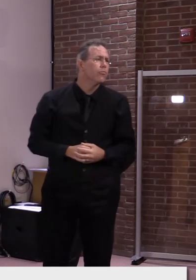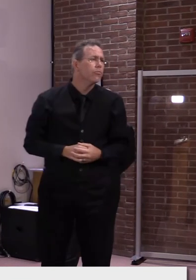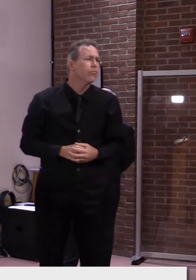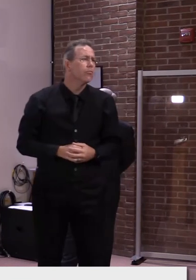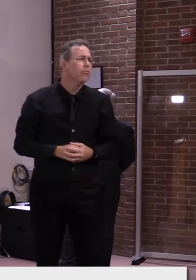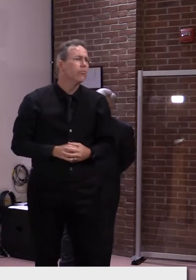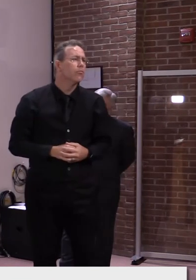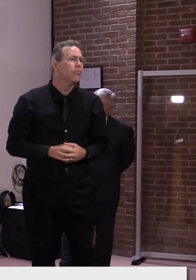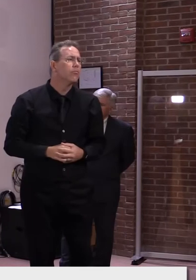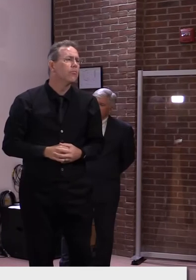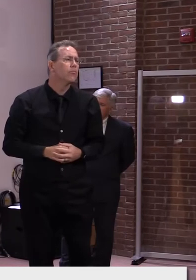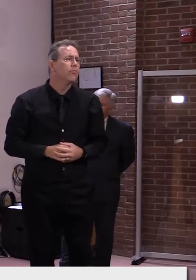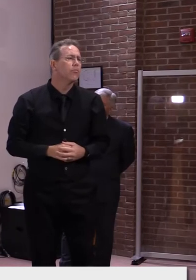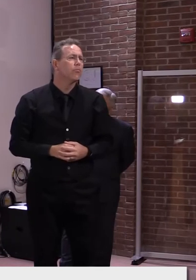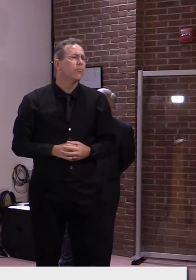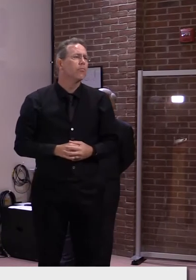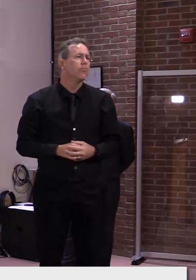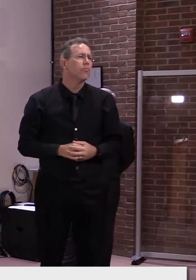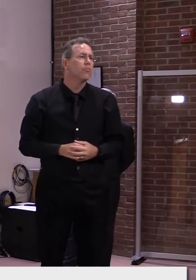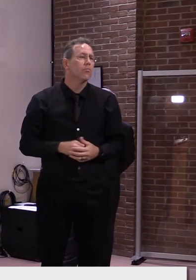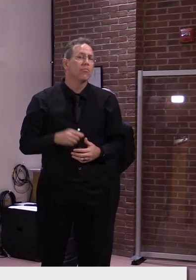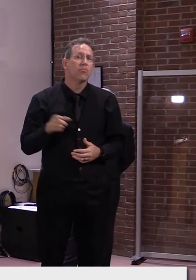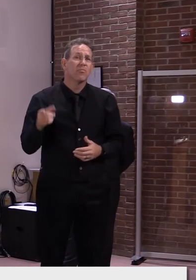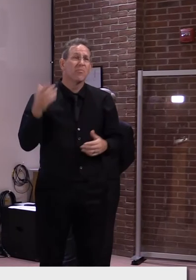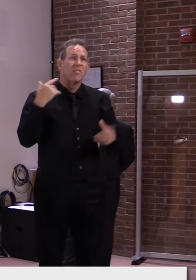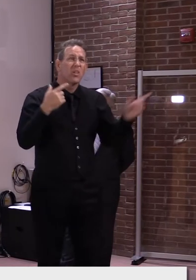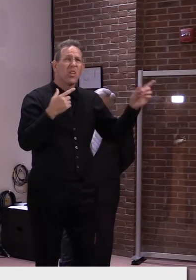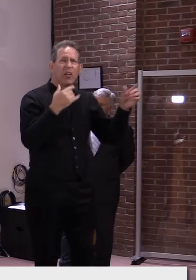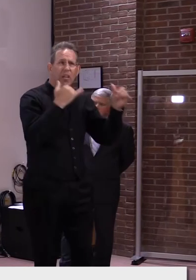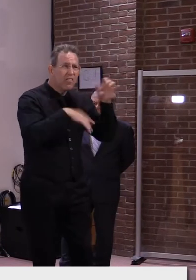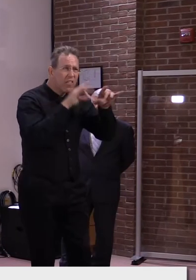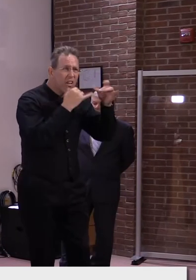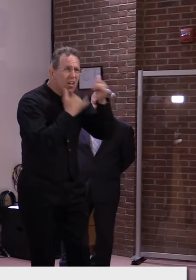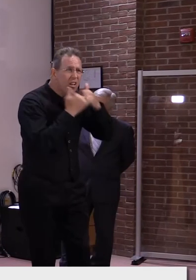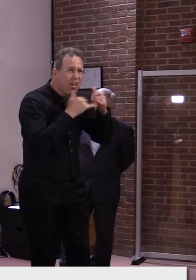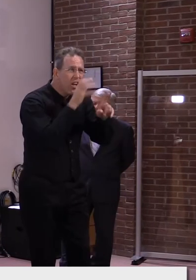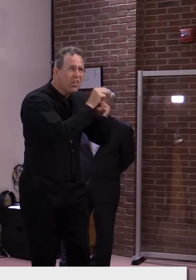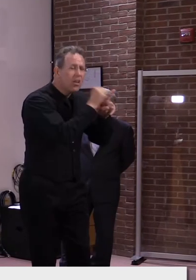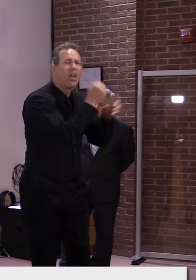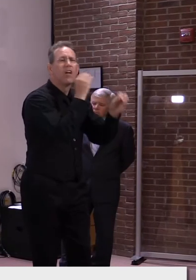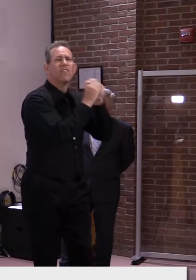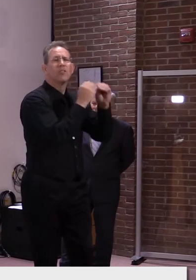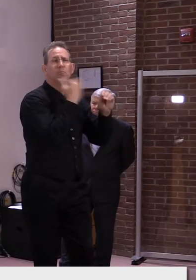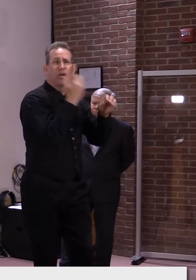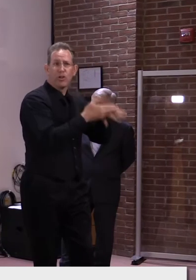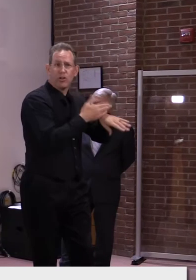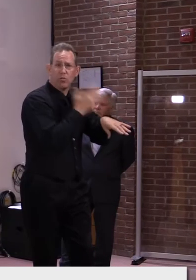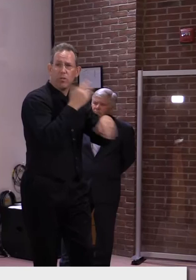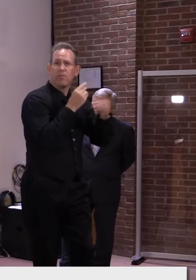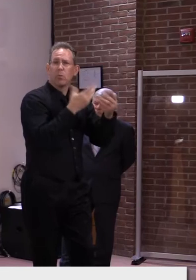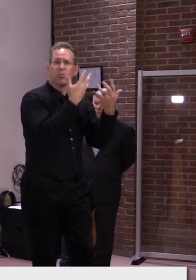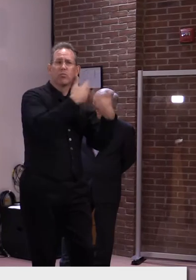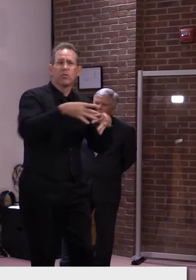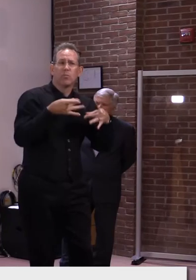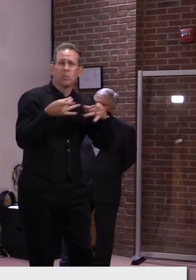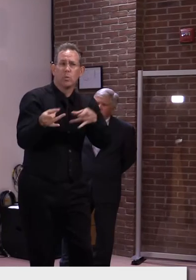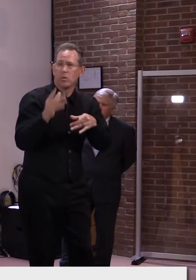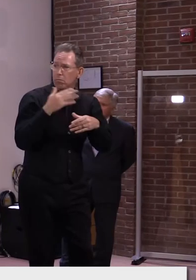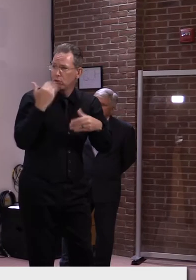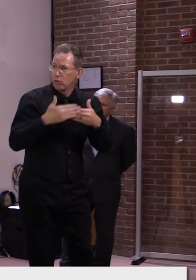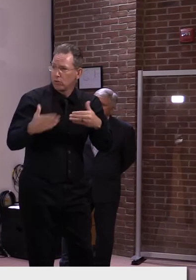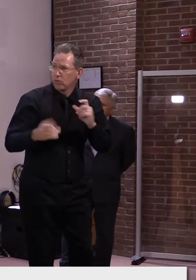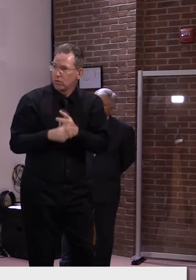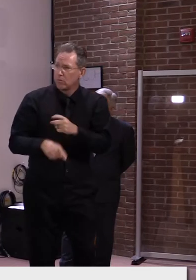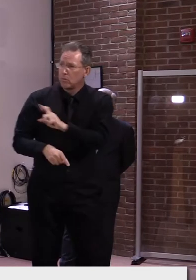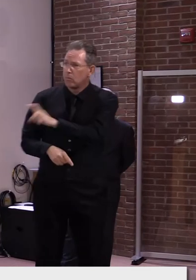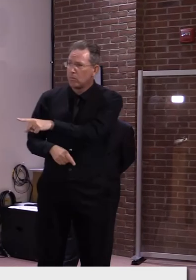that they would have been corrected eventually, and we believe that they would have been, but this was something that we brought to the attention of the CDC. It was our initiative, so we believe